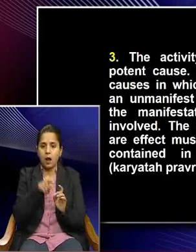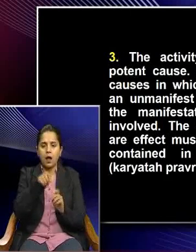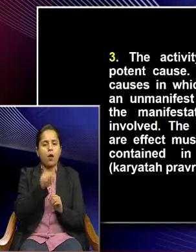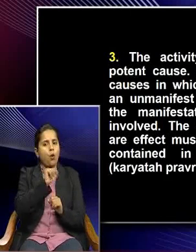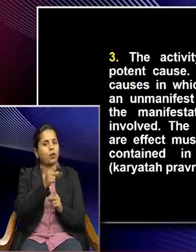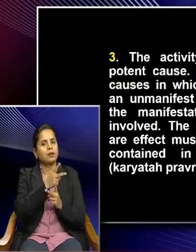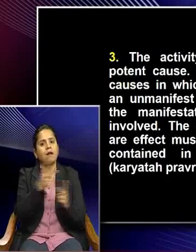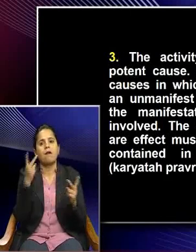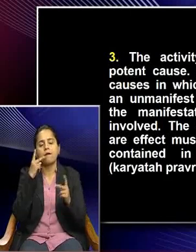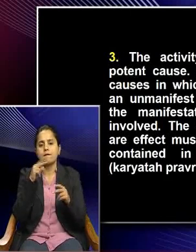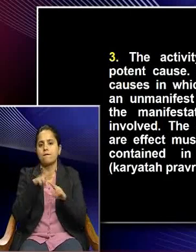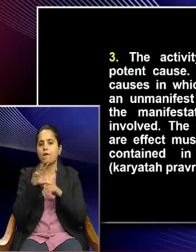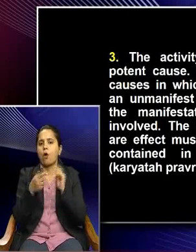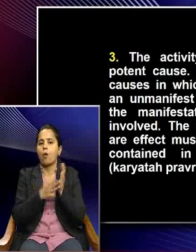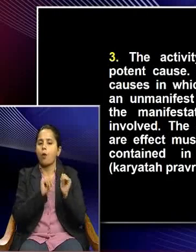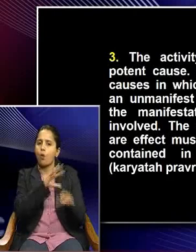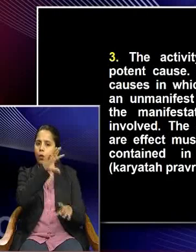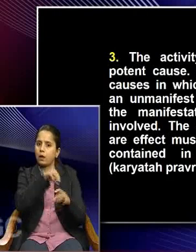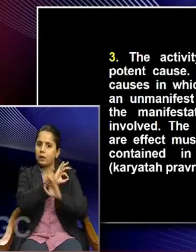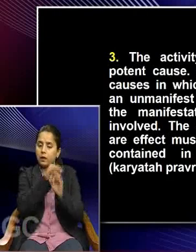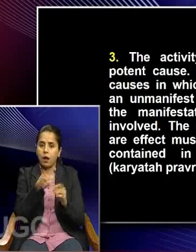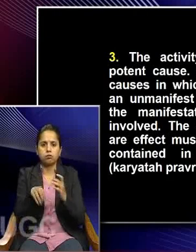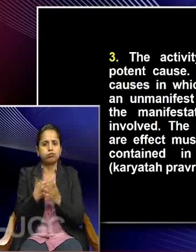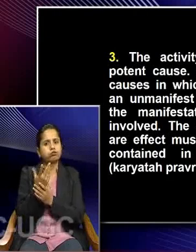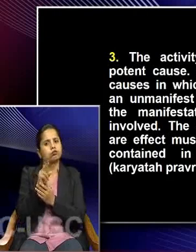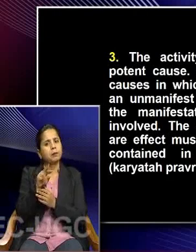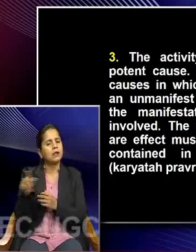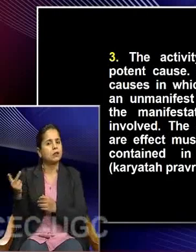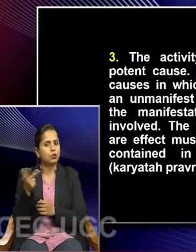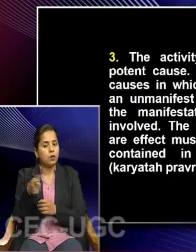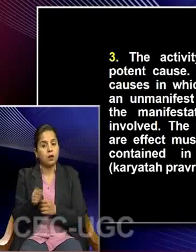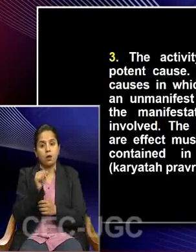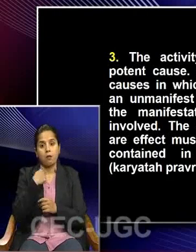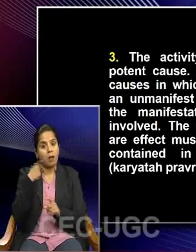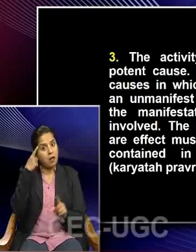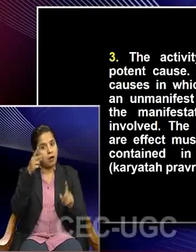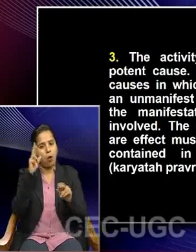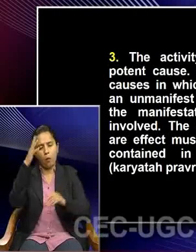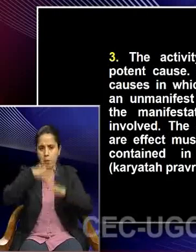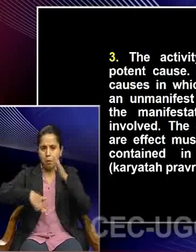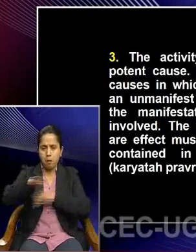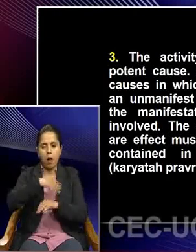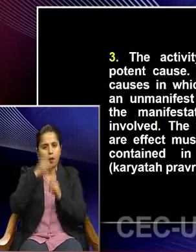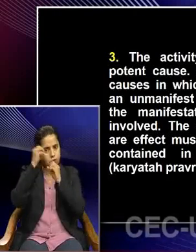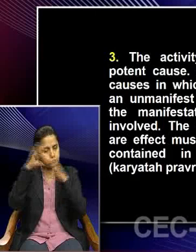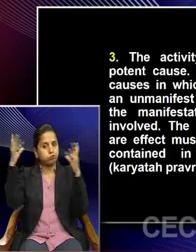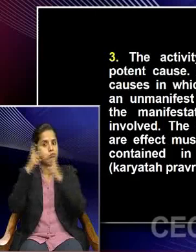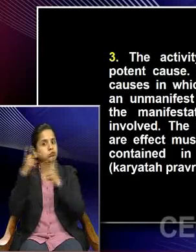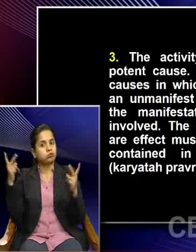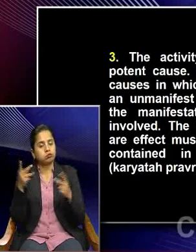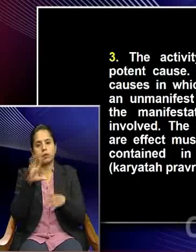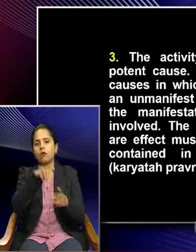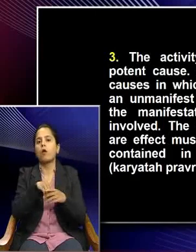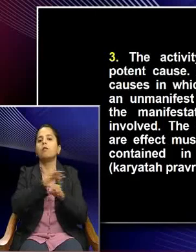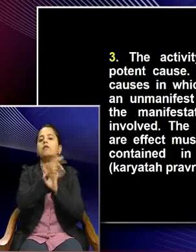form. So, evolution means the manifestation of that which is involved.